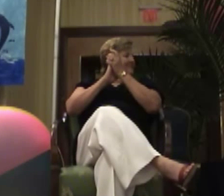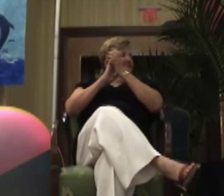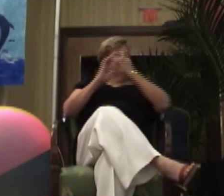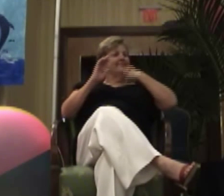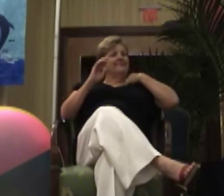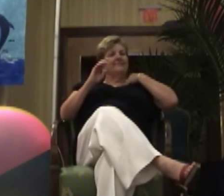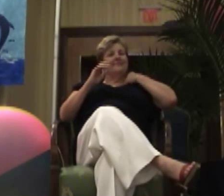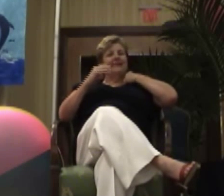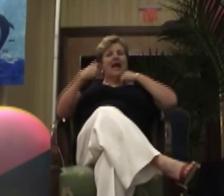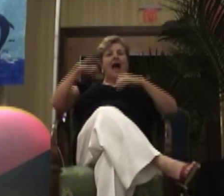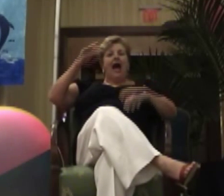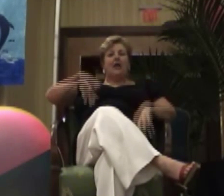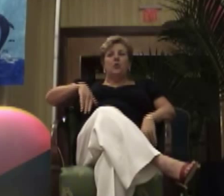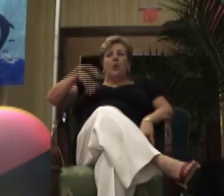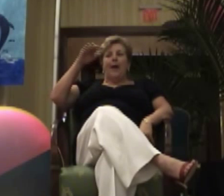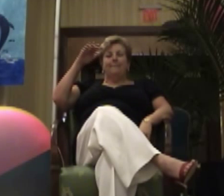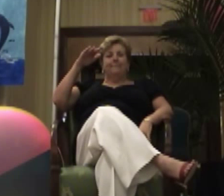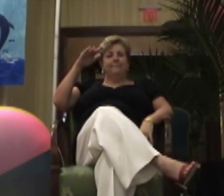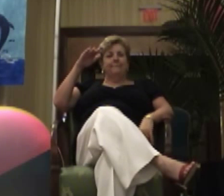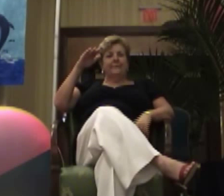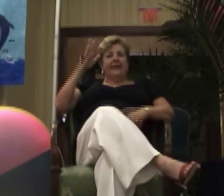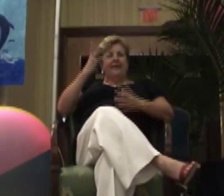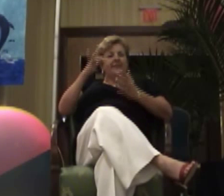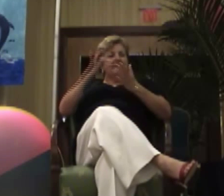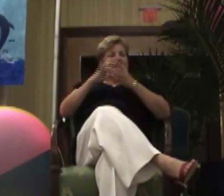I grew up in the Central Group in Lubbock, Texas.